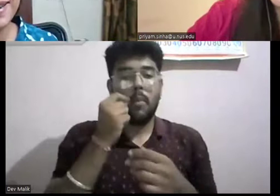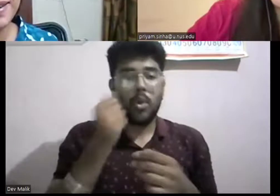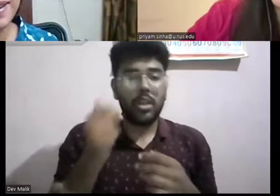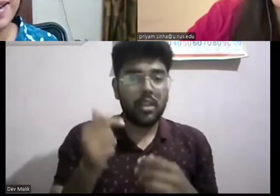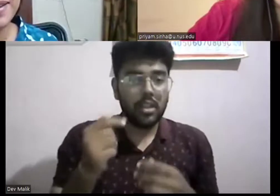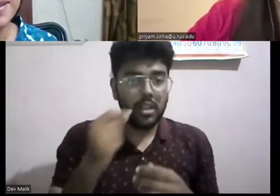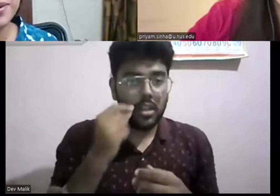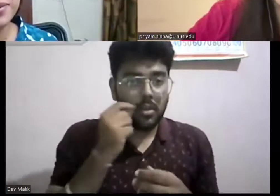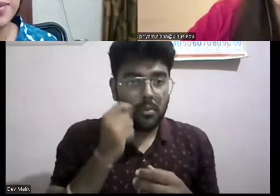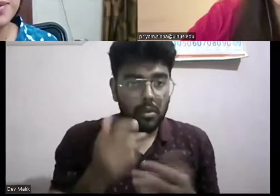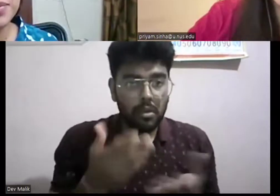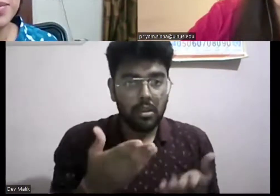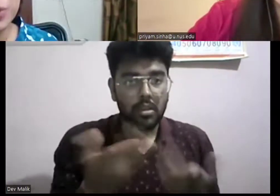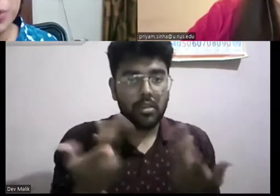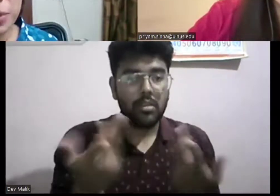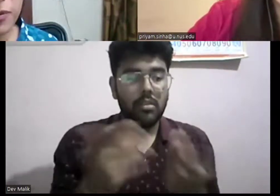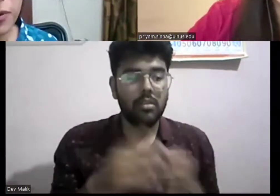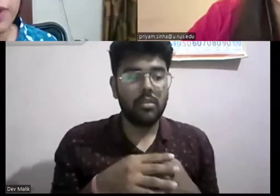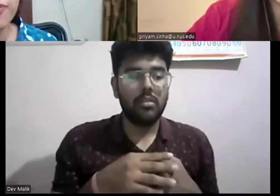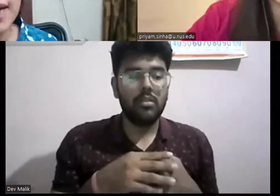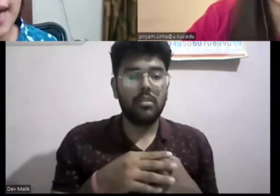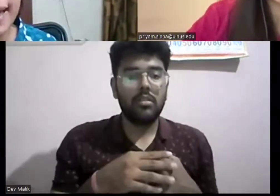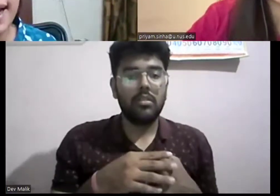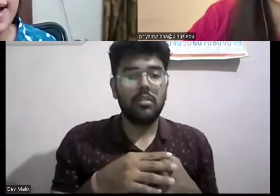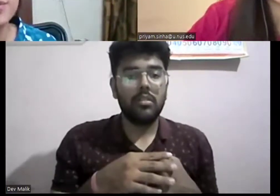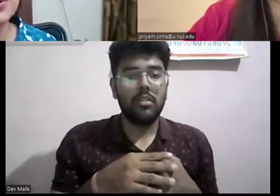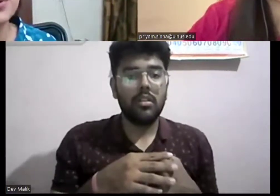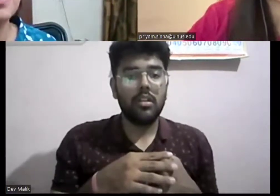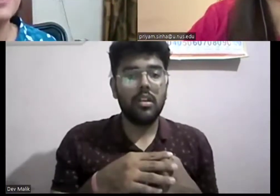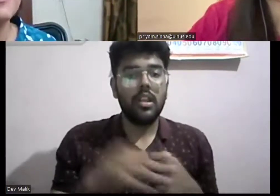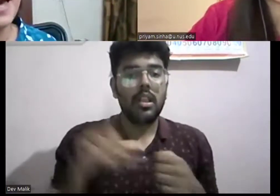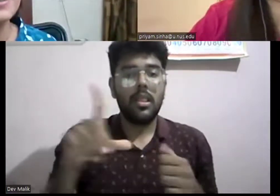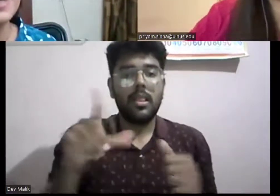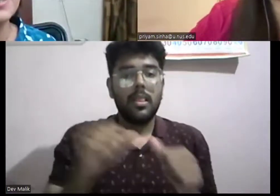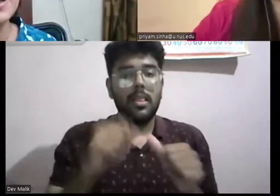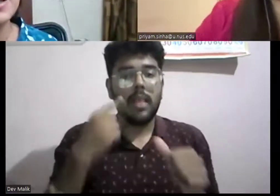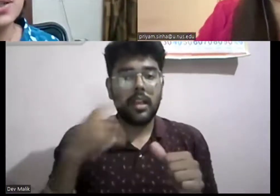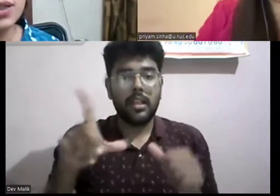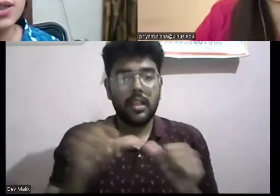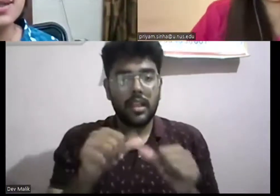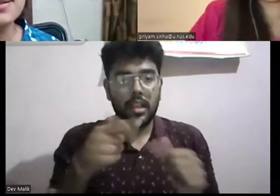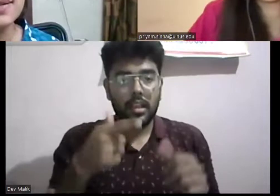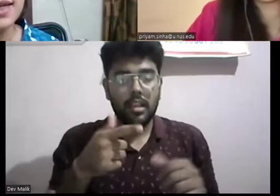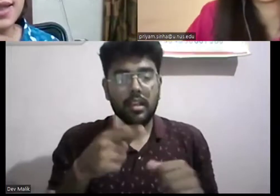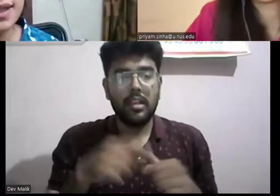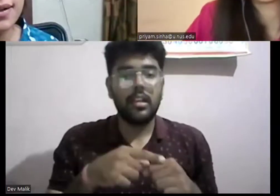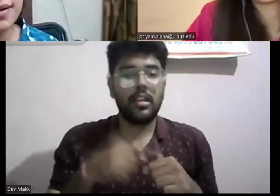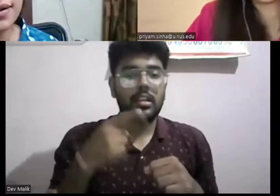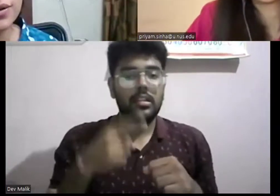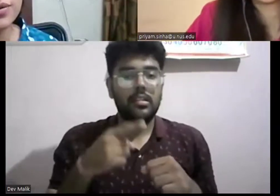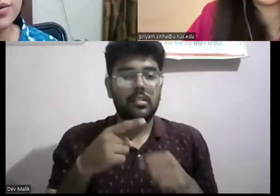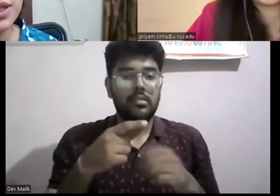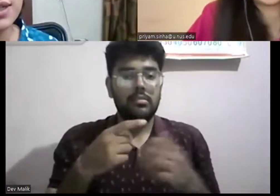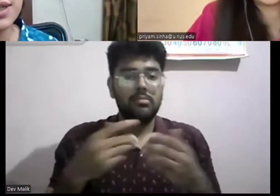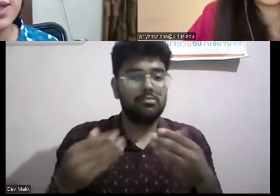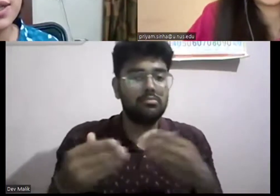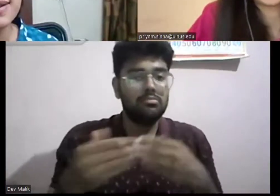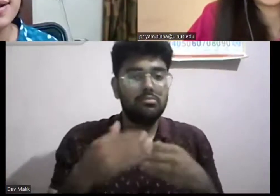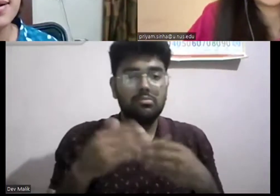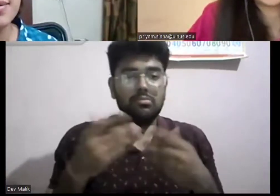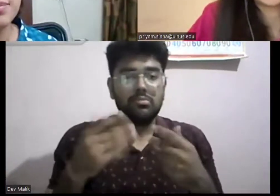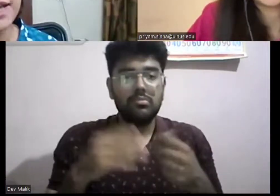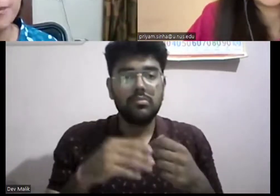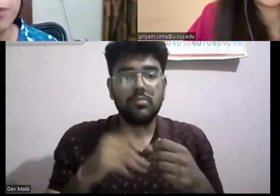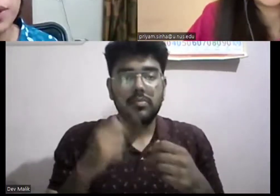And for Laila, the fact that she is getting, she